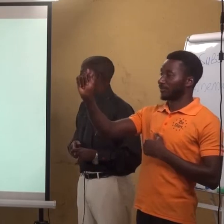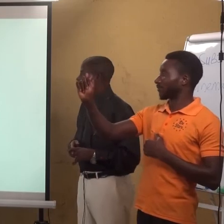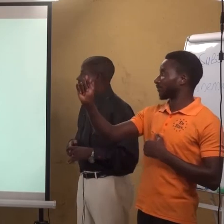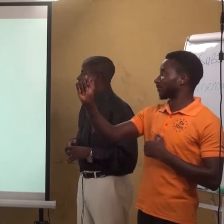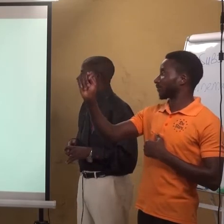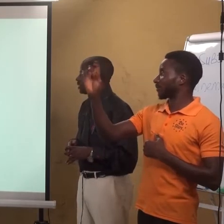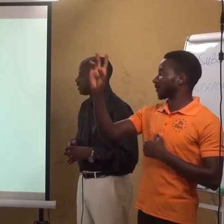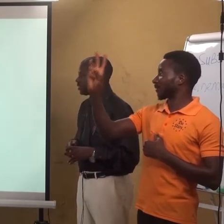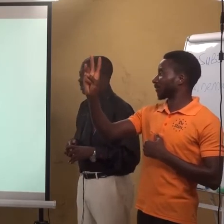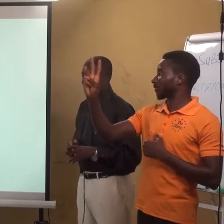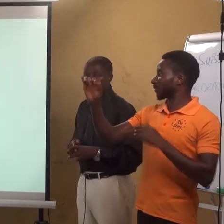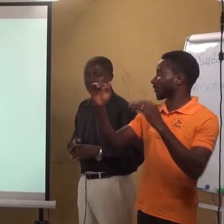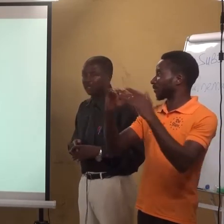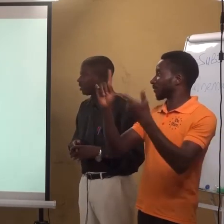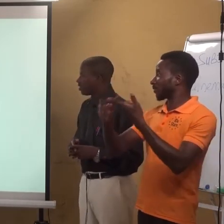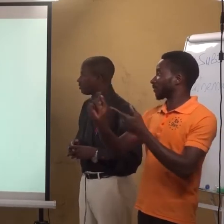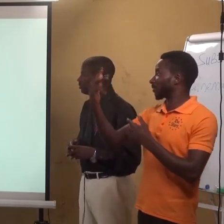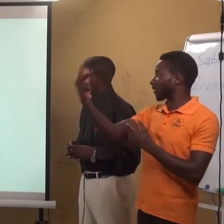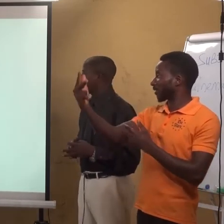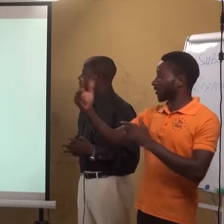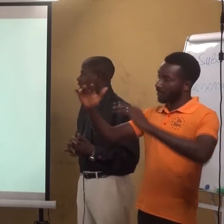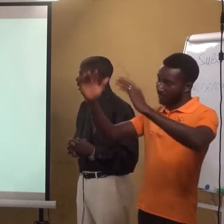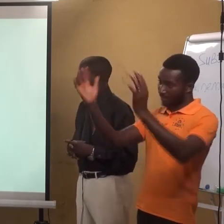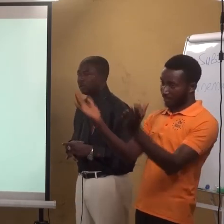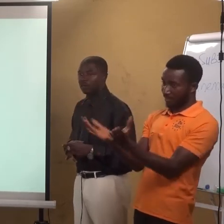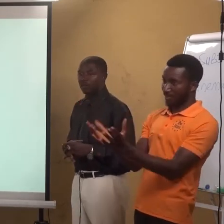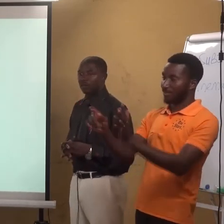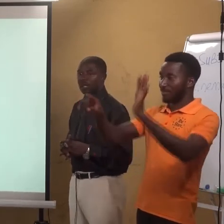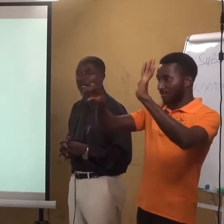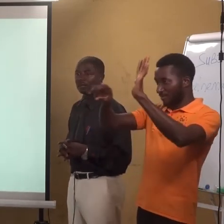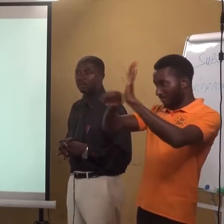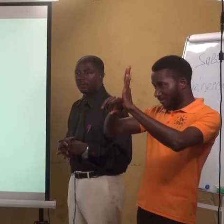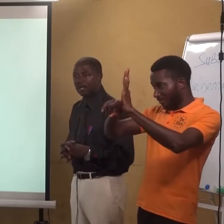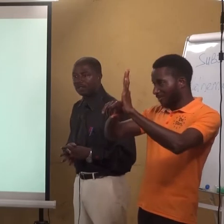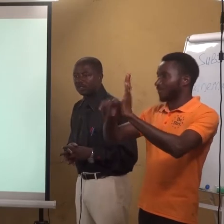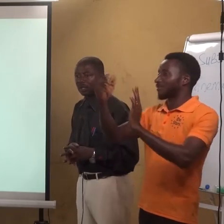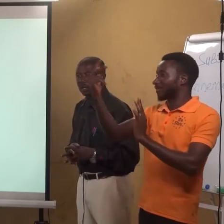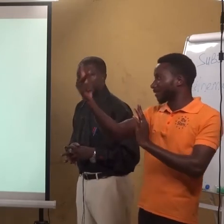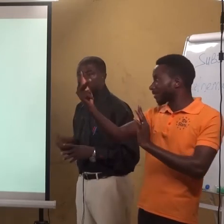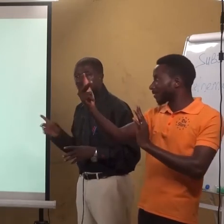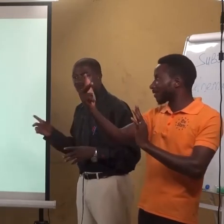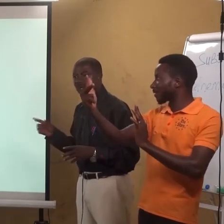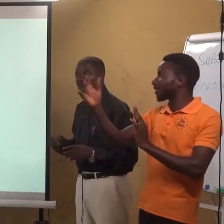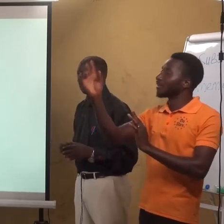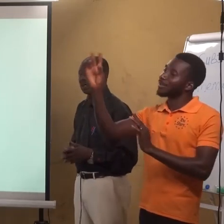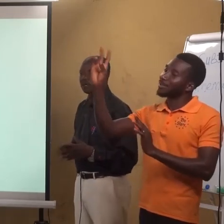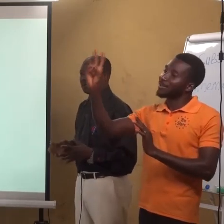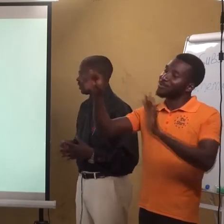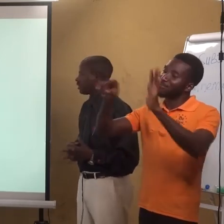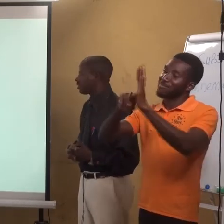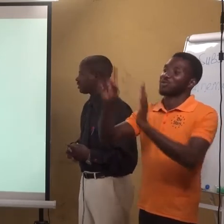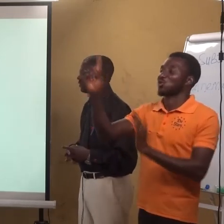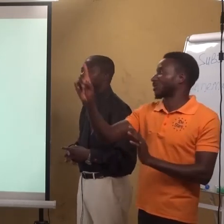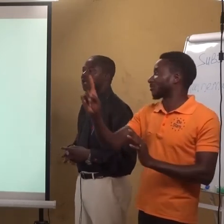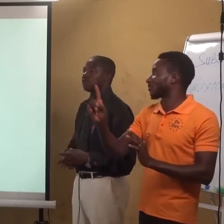1. T7 will be equals to 3 open bracket minus 3, 7 minus 1, you will